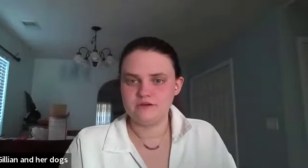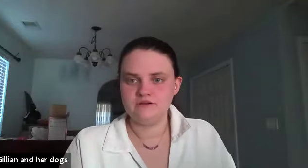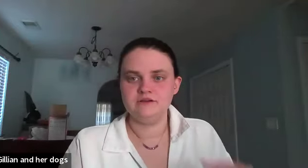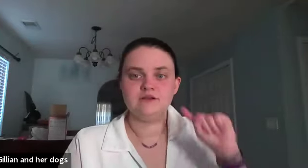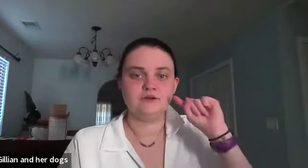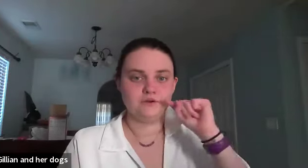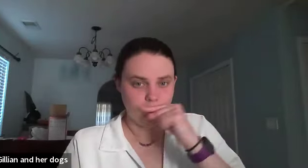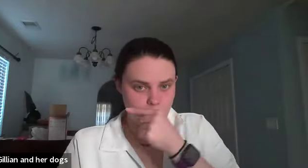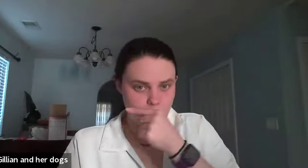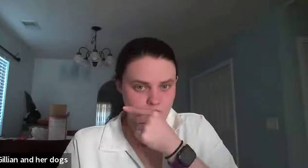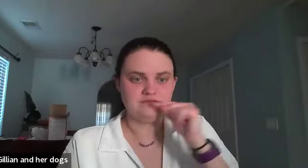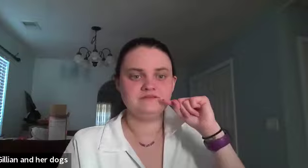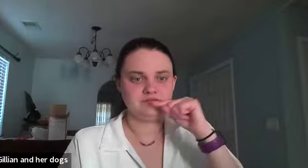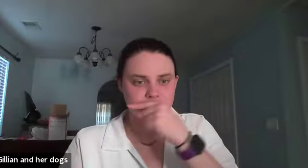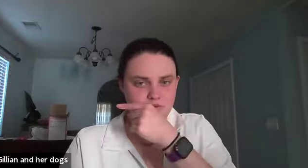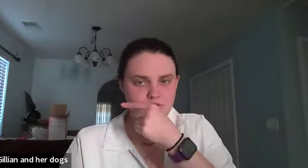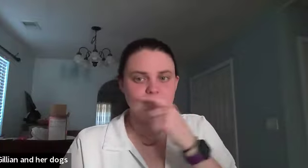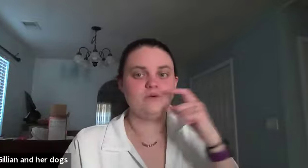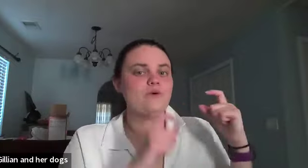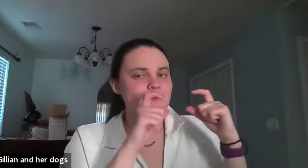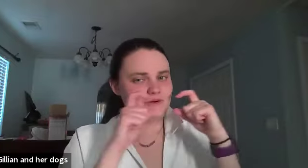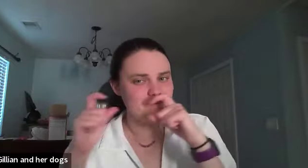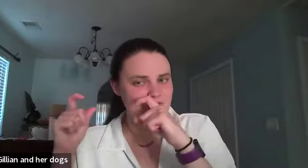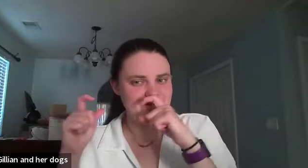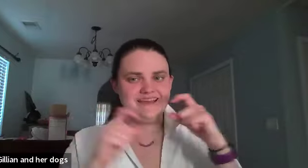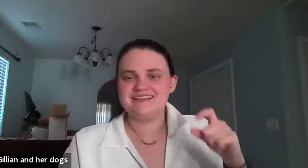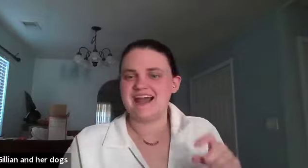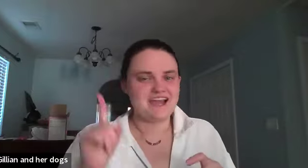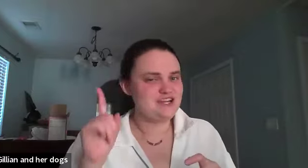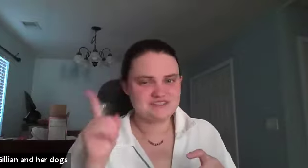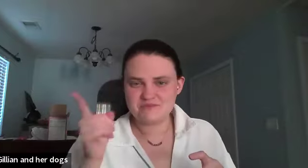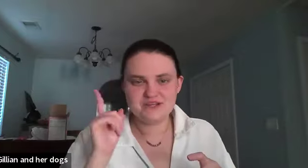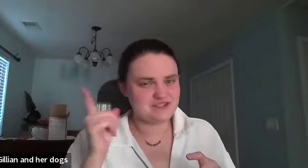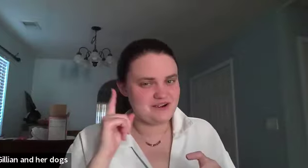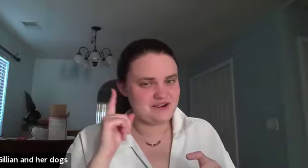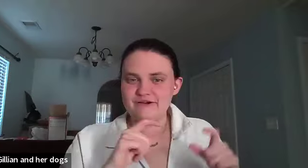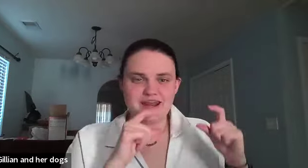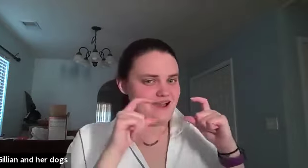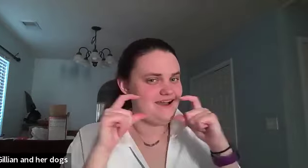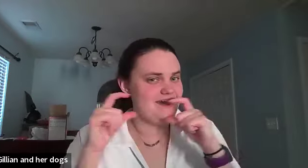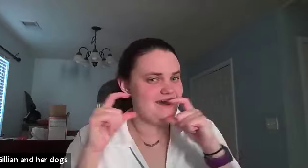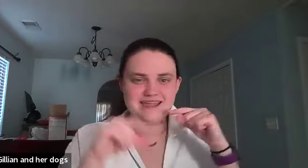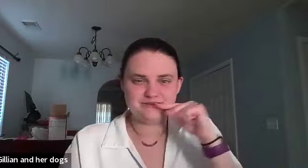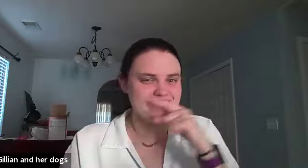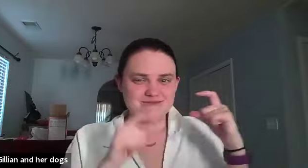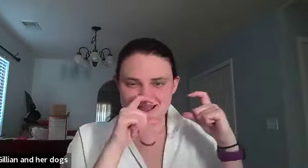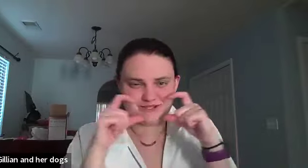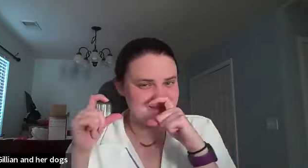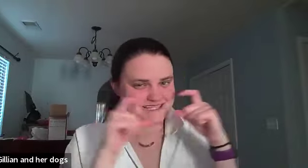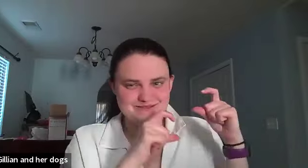corn, corn, corn, or corn. I know someone's already going, I ain't doing this one. I'm doing this